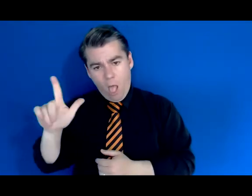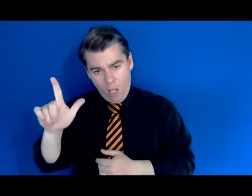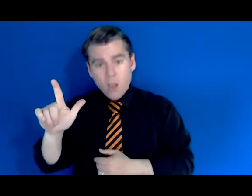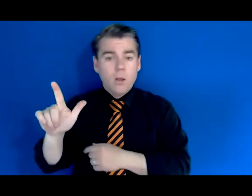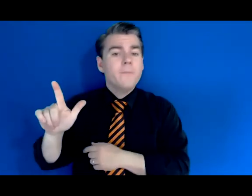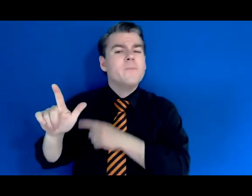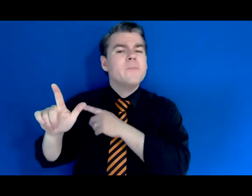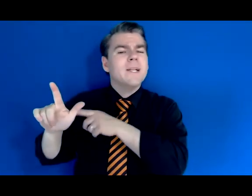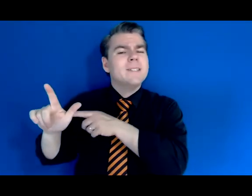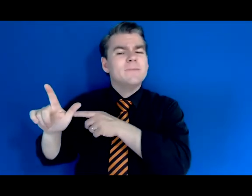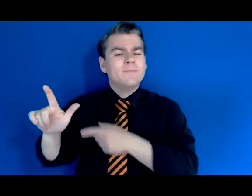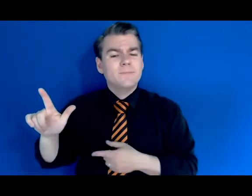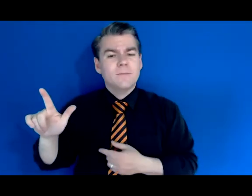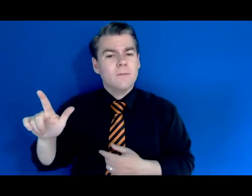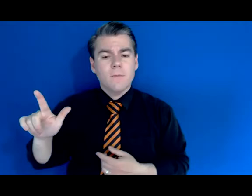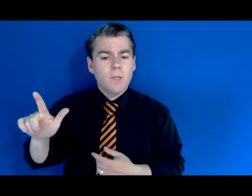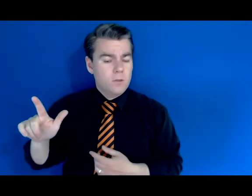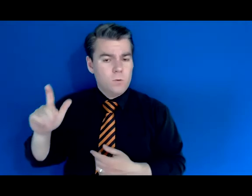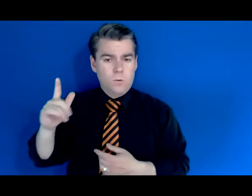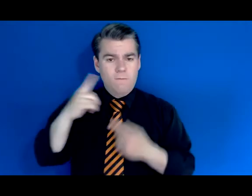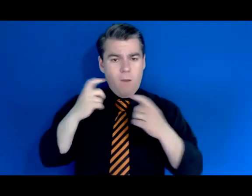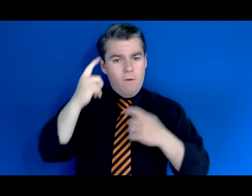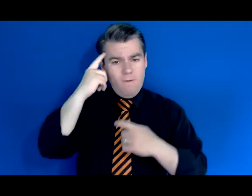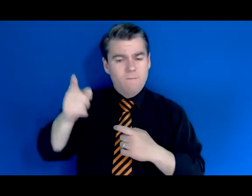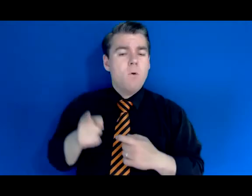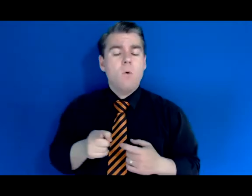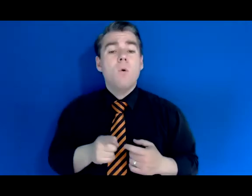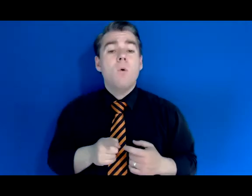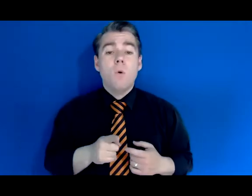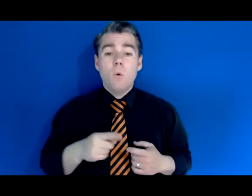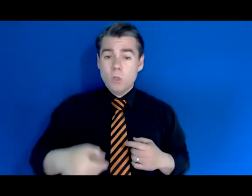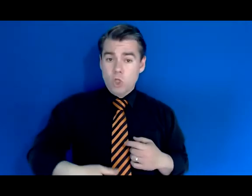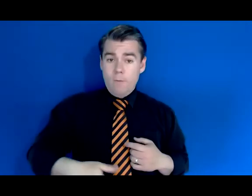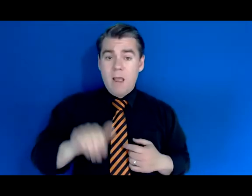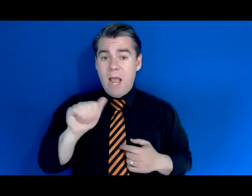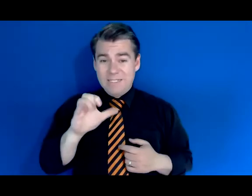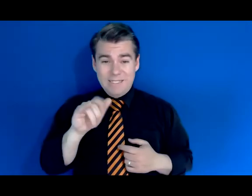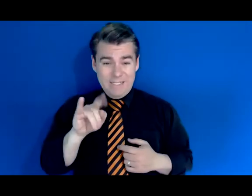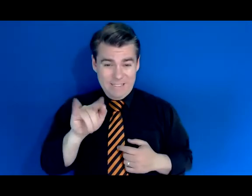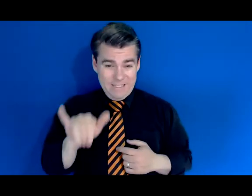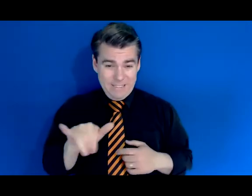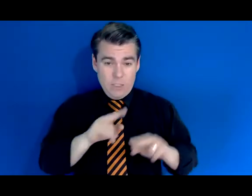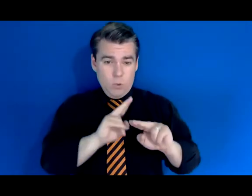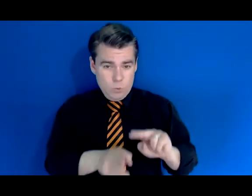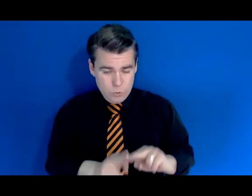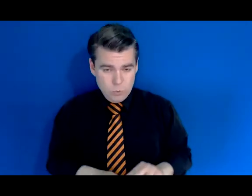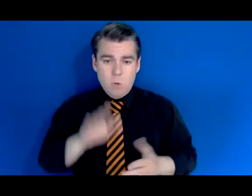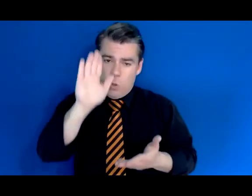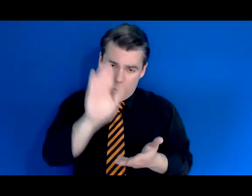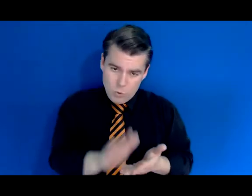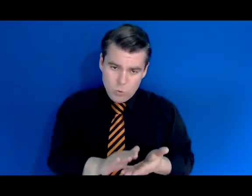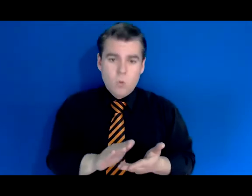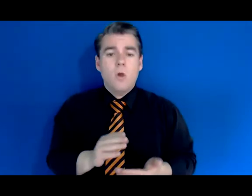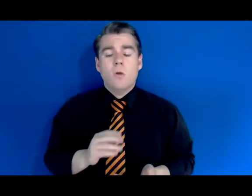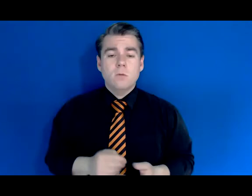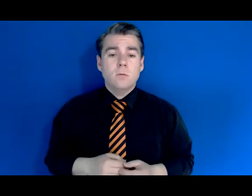there is known to lower acidity in the stomach and protect the gastric mucus. The rind of